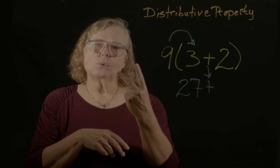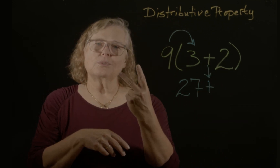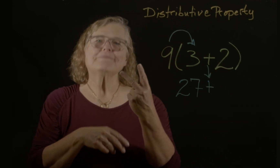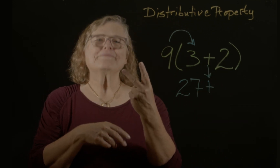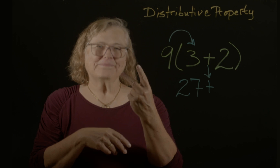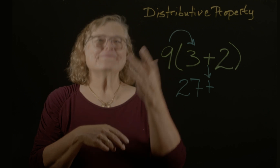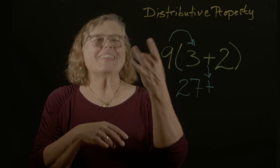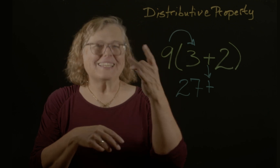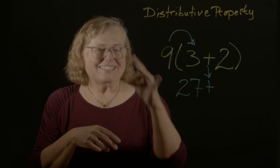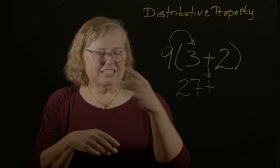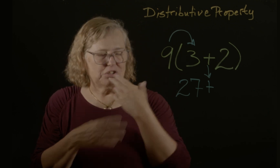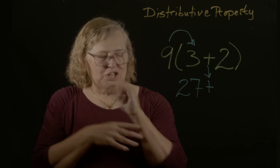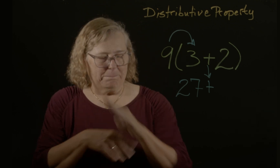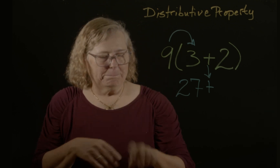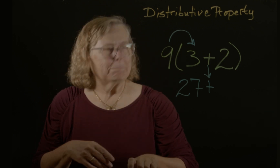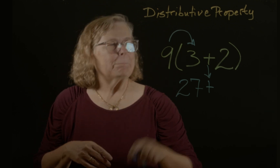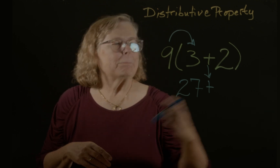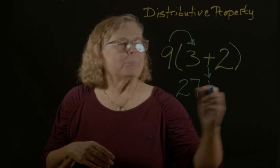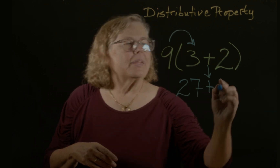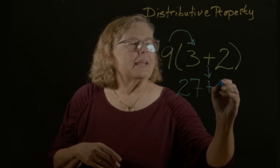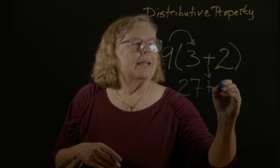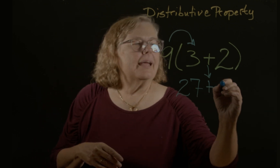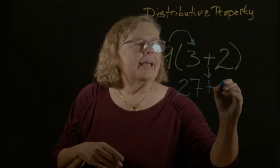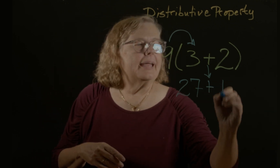What's 9 times 2? 18. Good job.